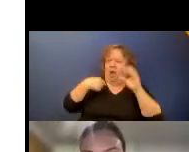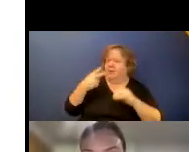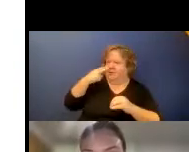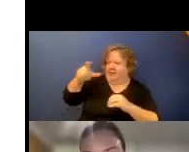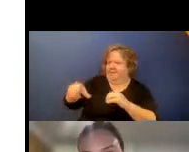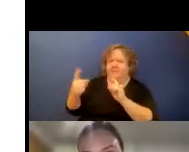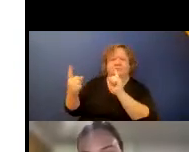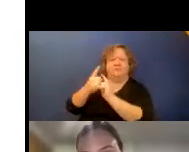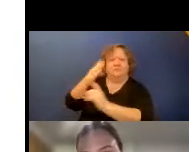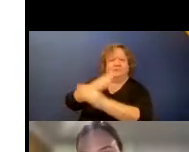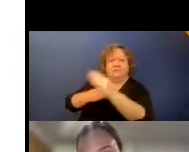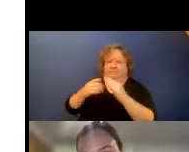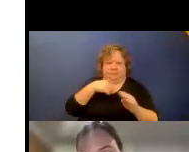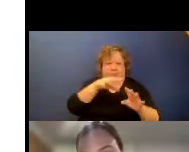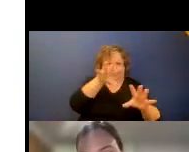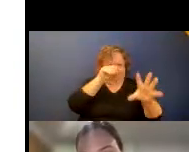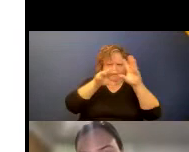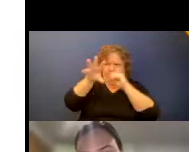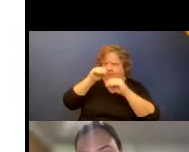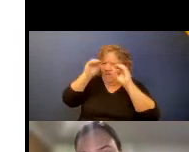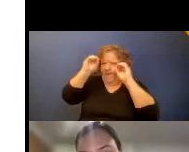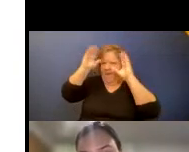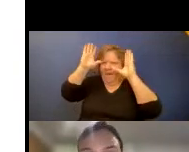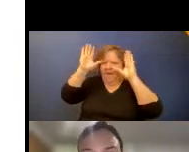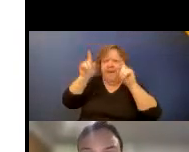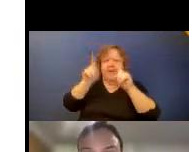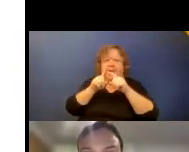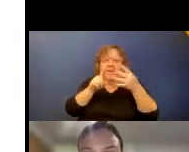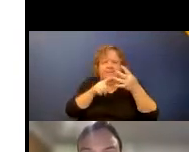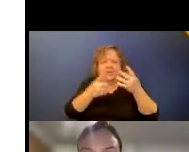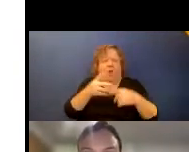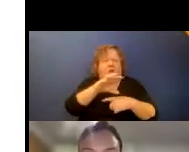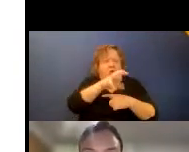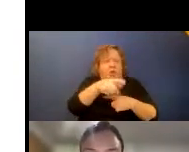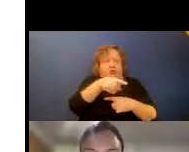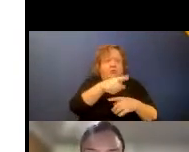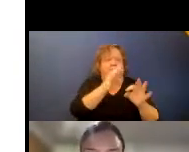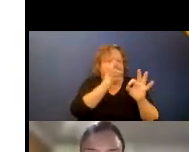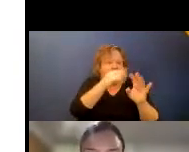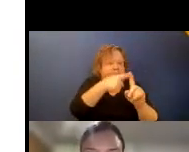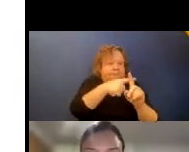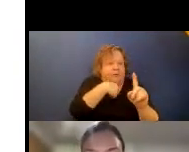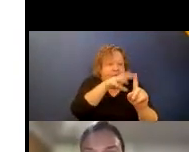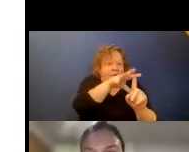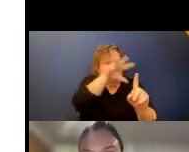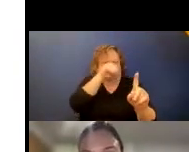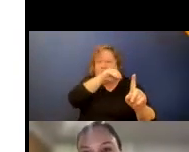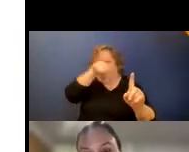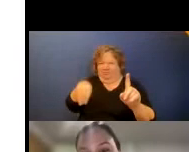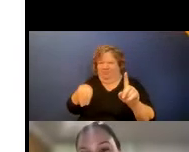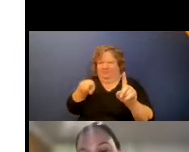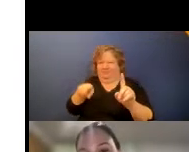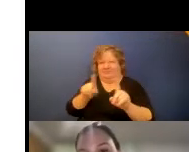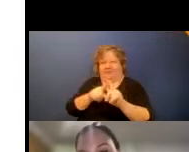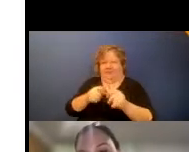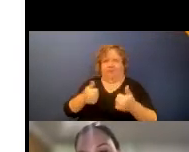how others have put it into practice and what works well. And then go is really just this, the really practical